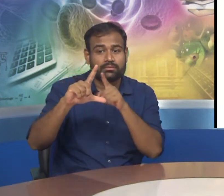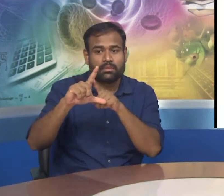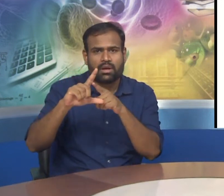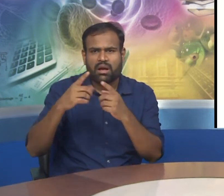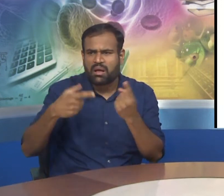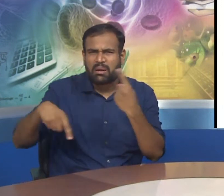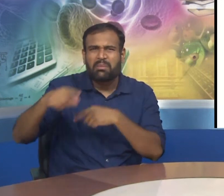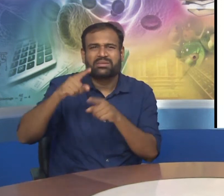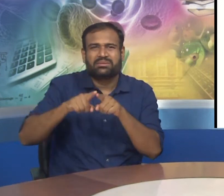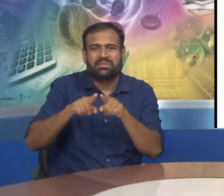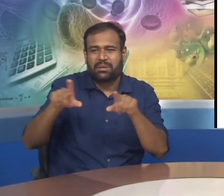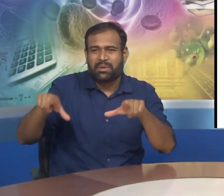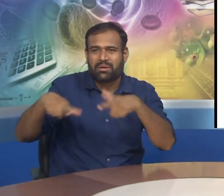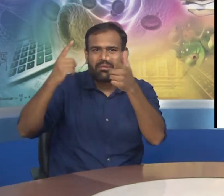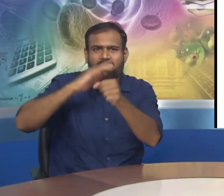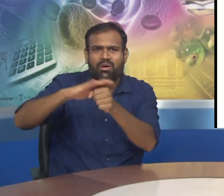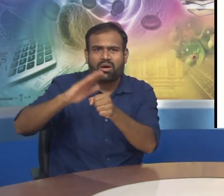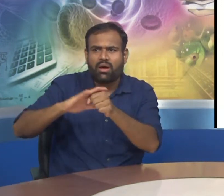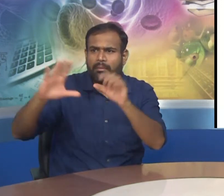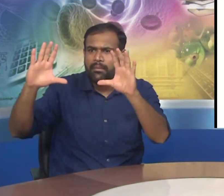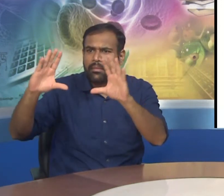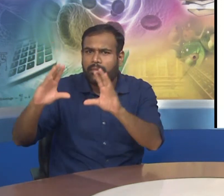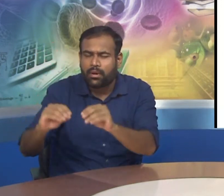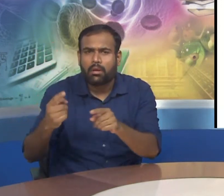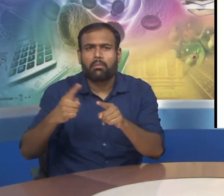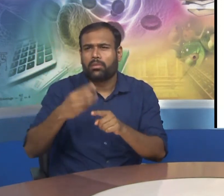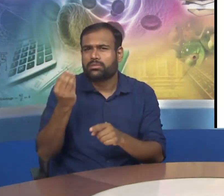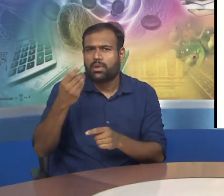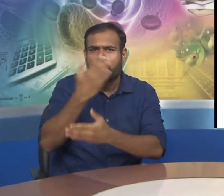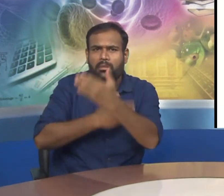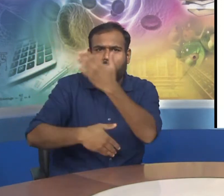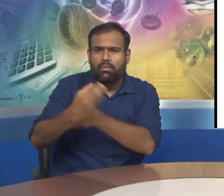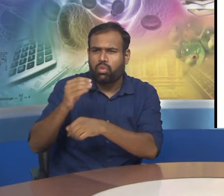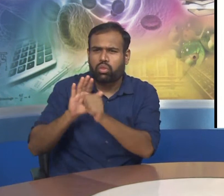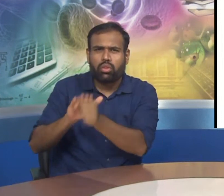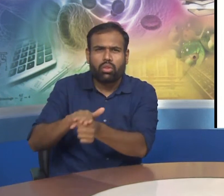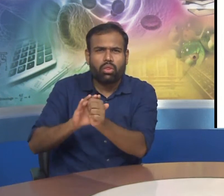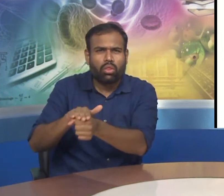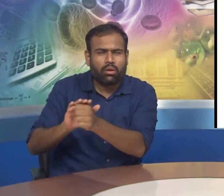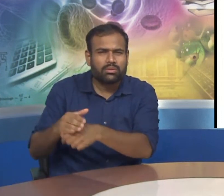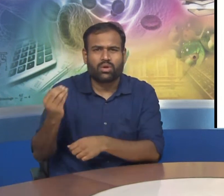Cases under public interest litigation can also be heard directly.